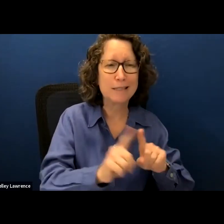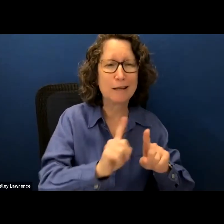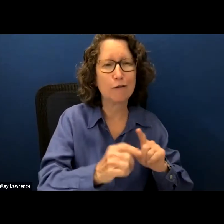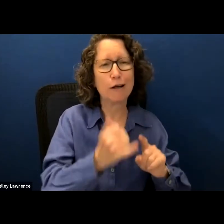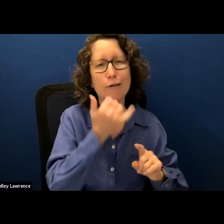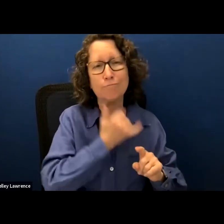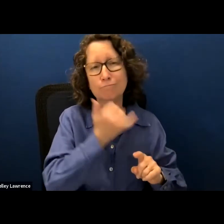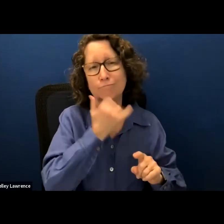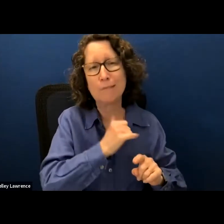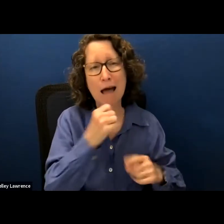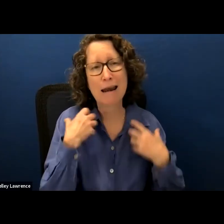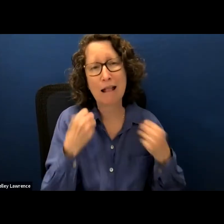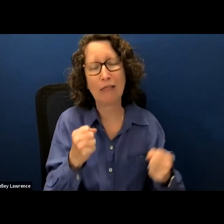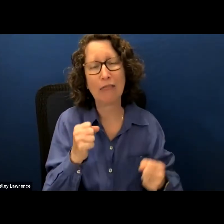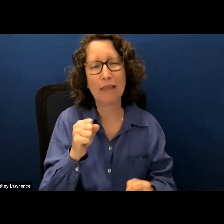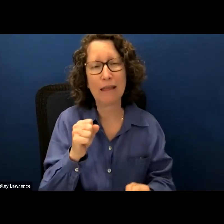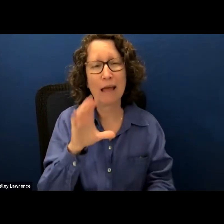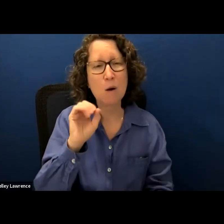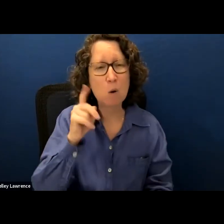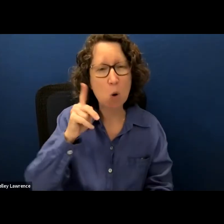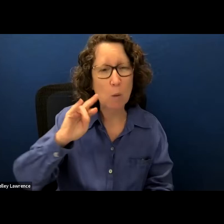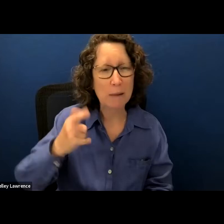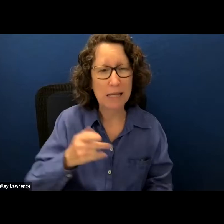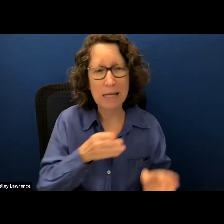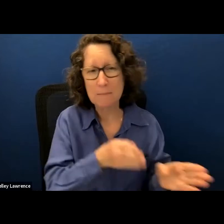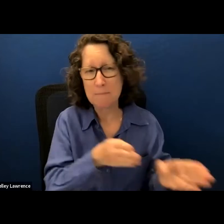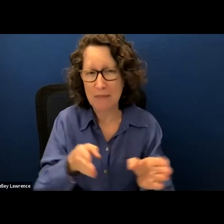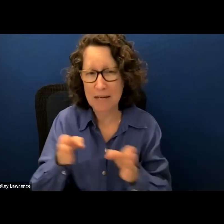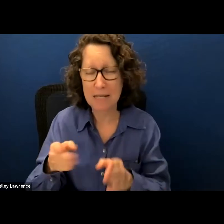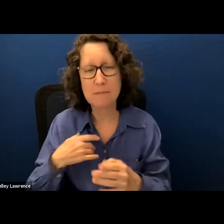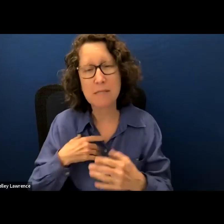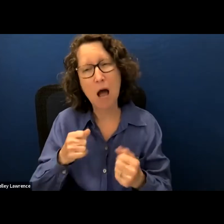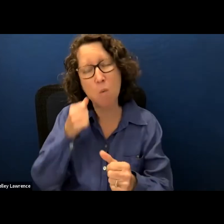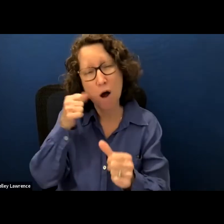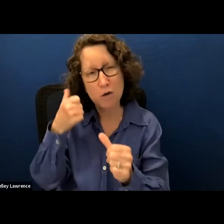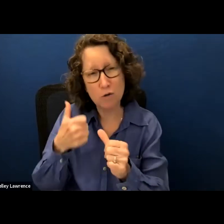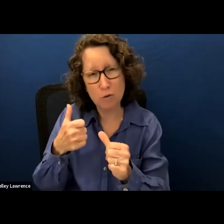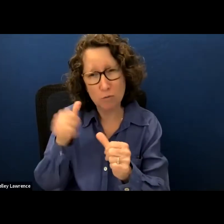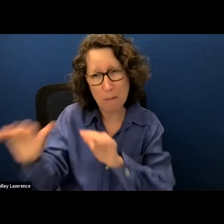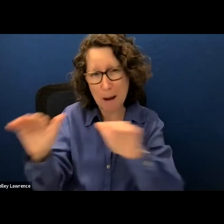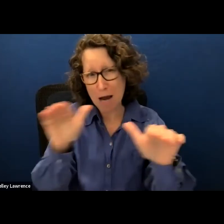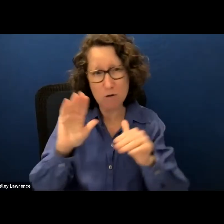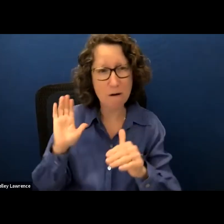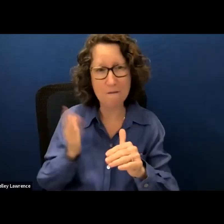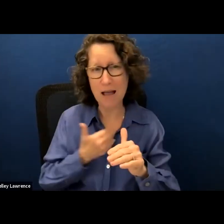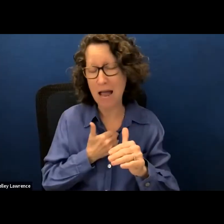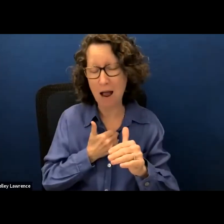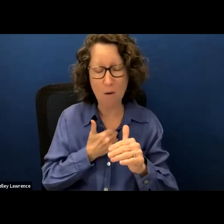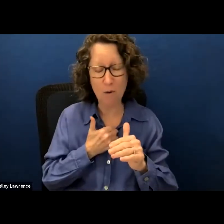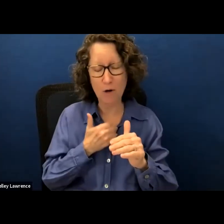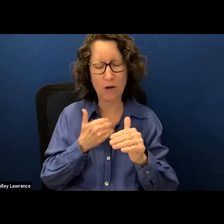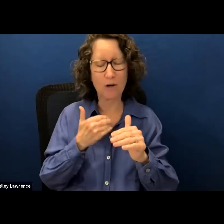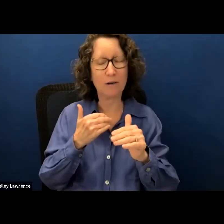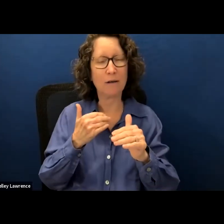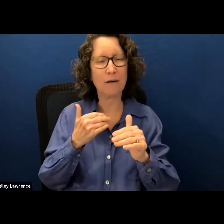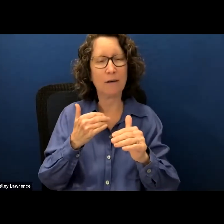mechanisms. I wanted to remind everyone of our mission statement. We prepare students for a world that is not yet to be